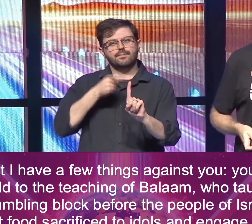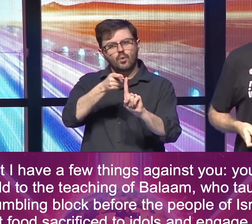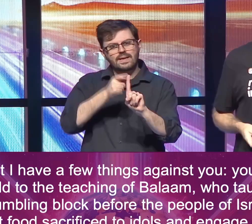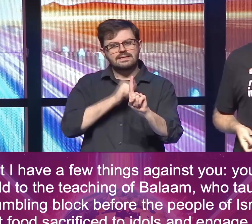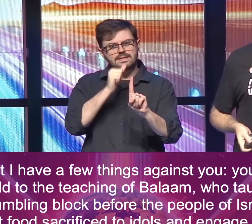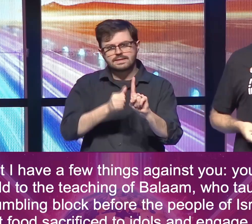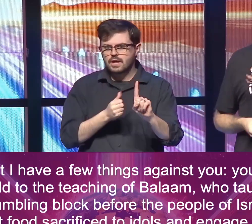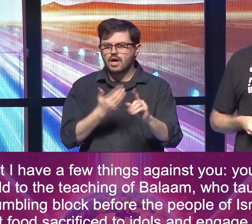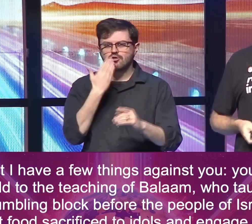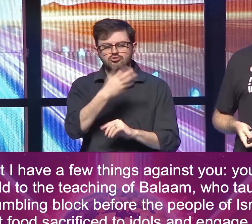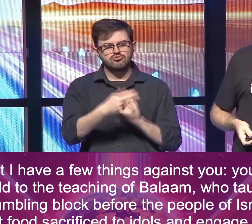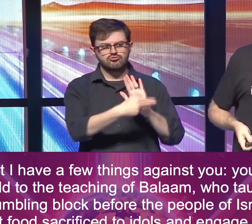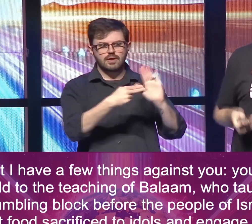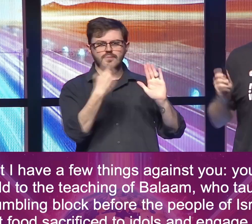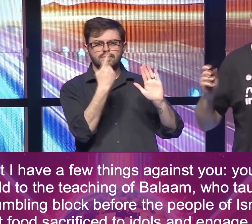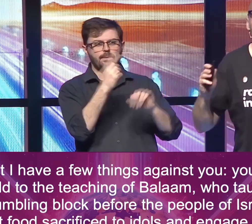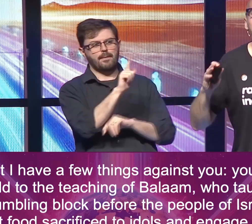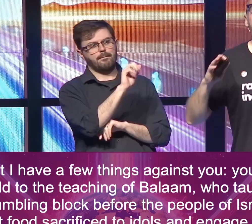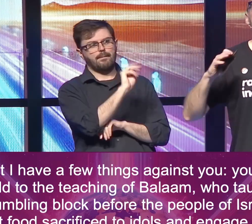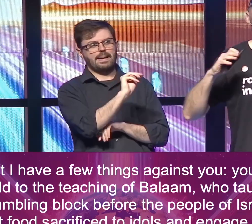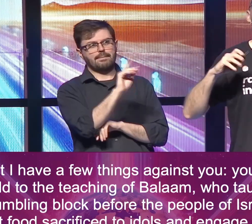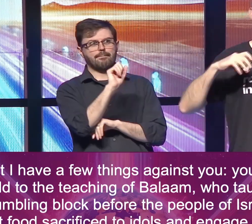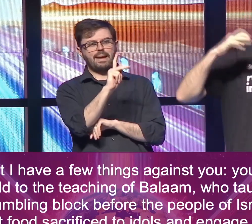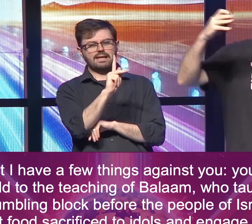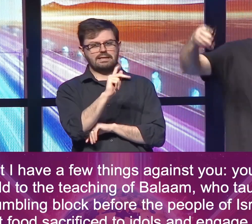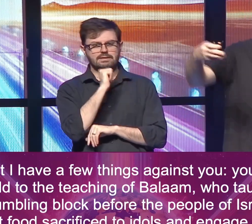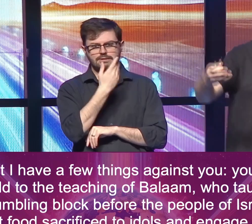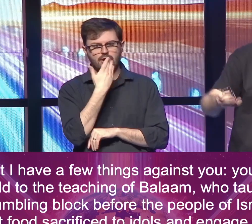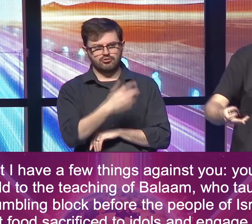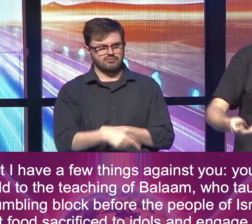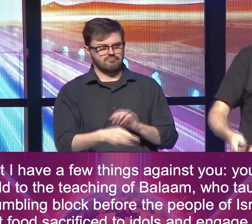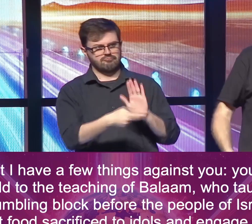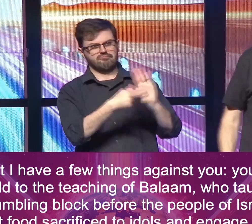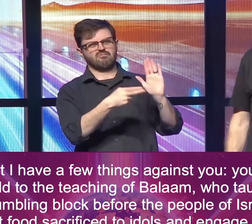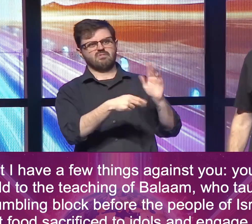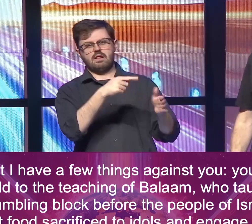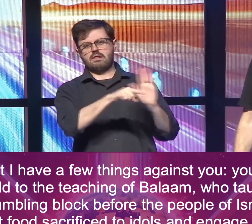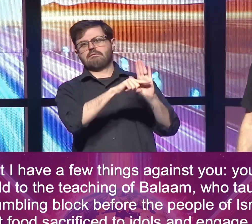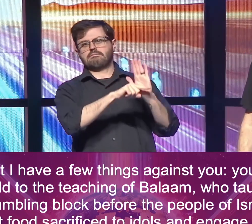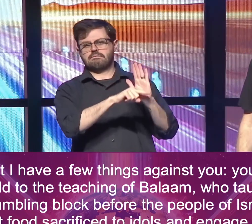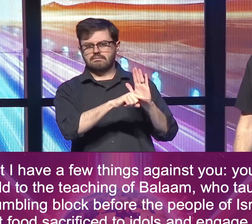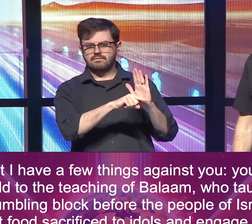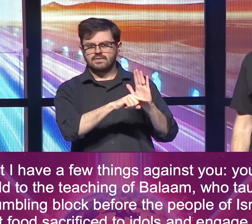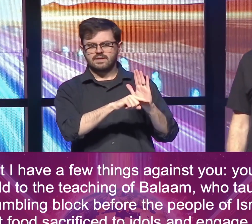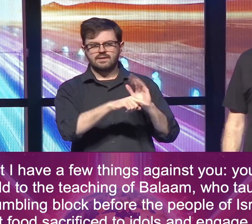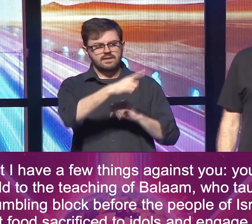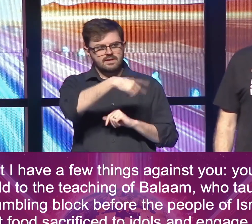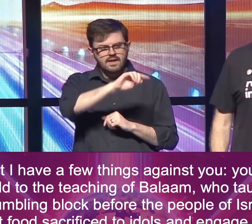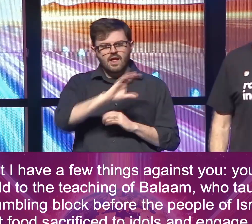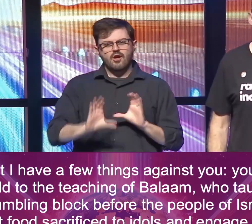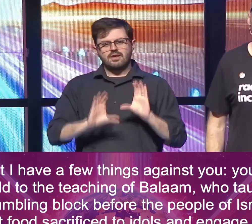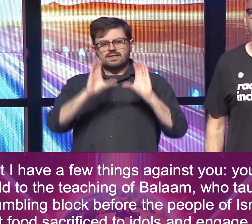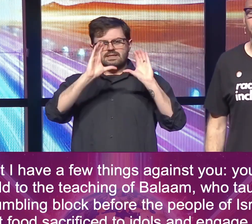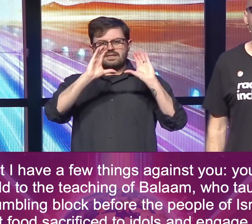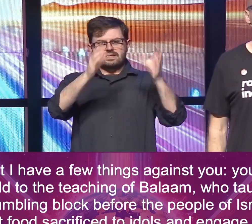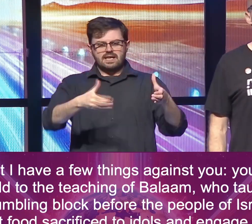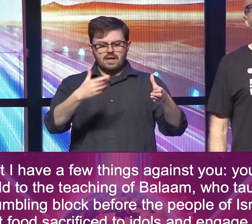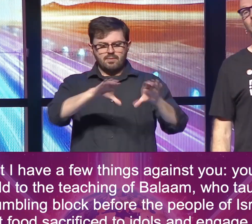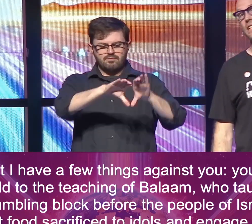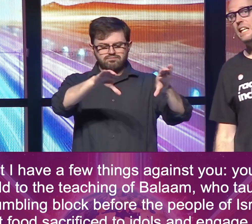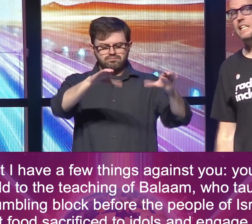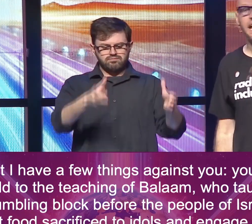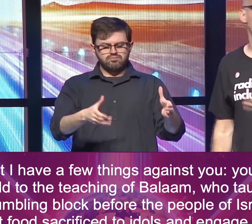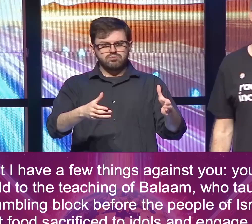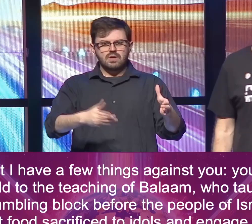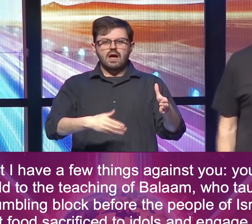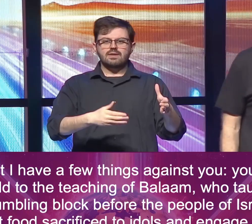okay? It's like, yeah, all right, so says they put a stumbling block in front of the people of Israel so that they would eat food sacrificed to